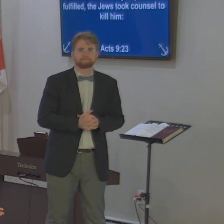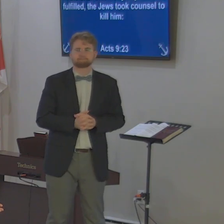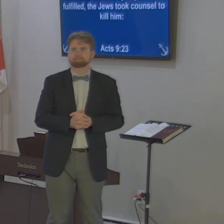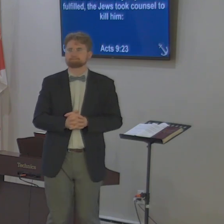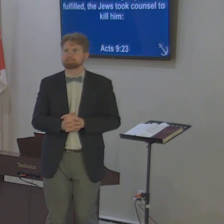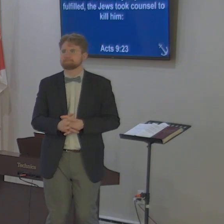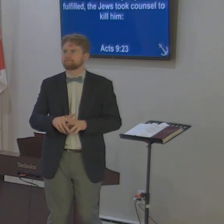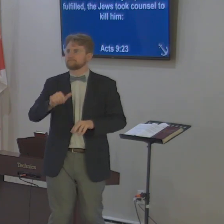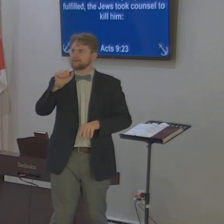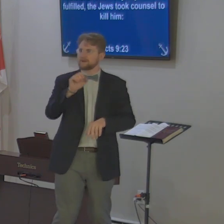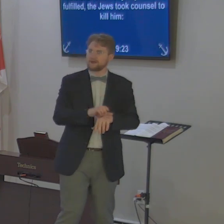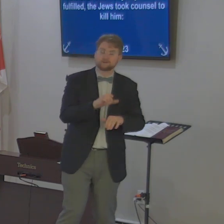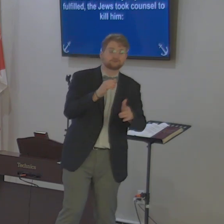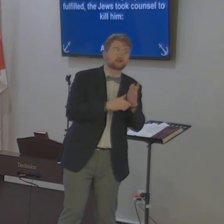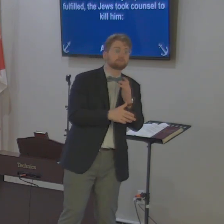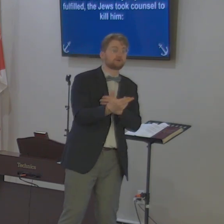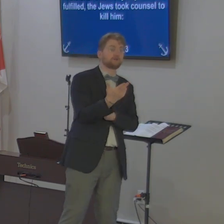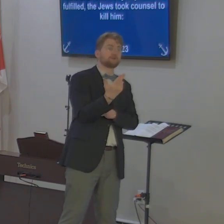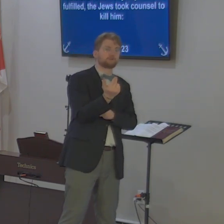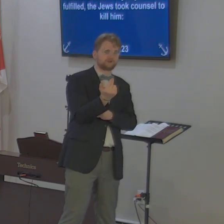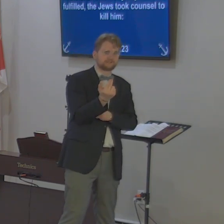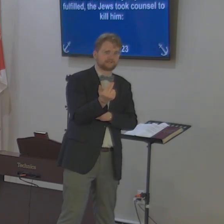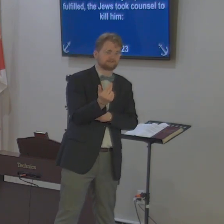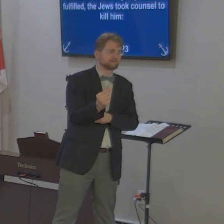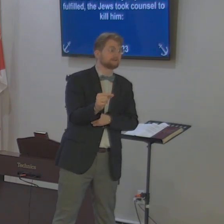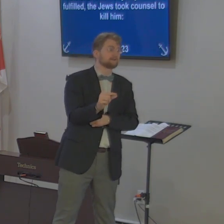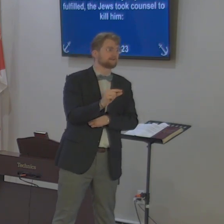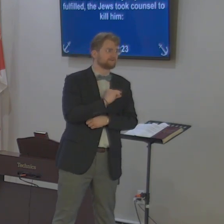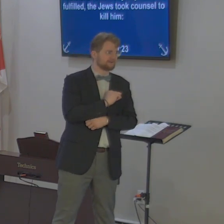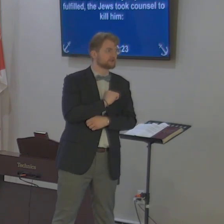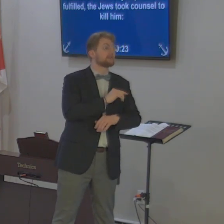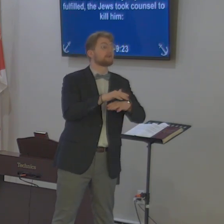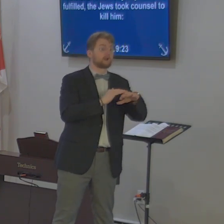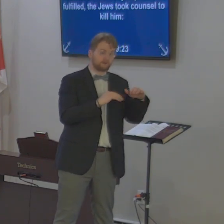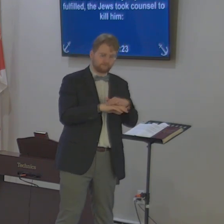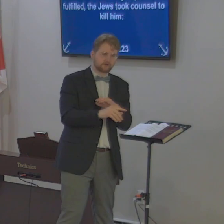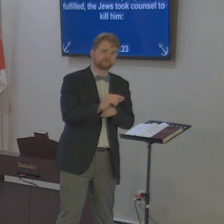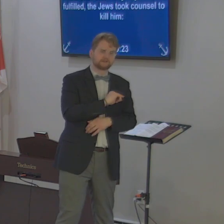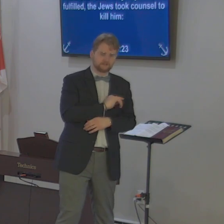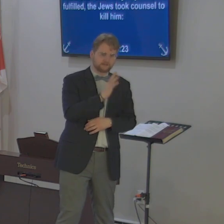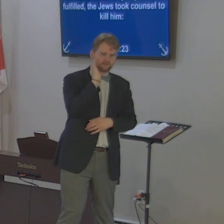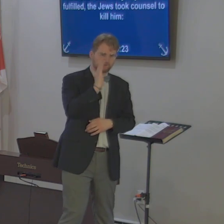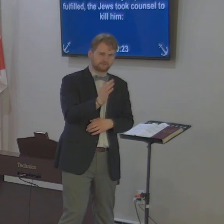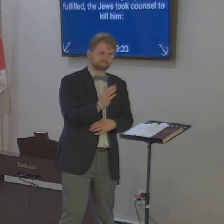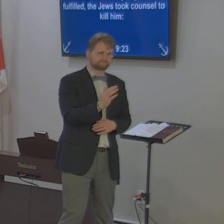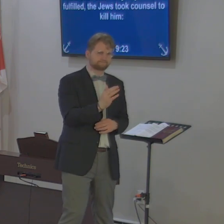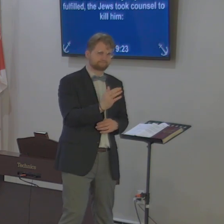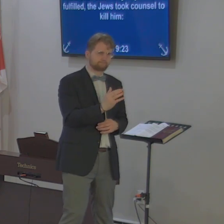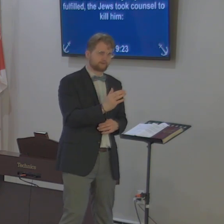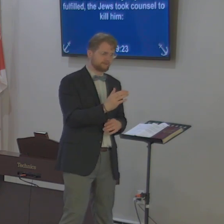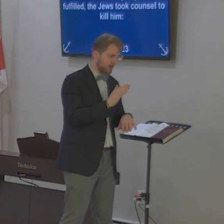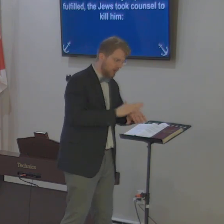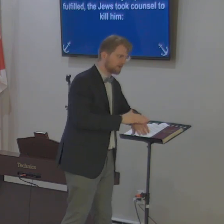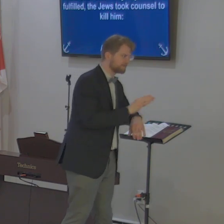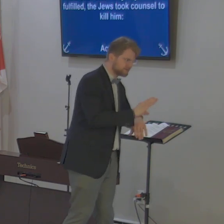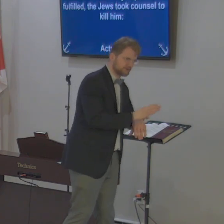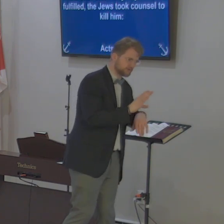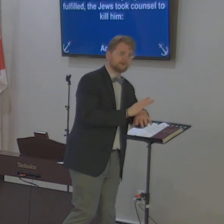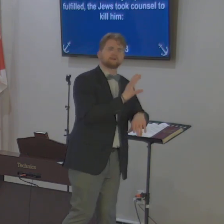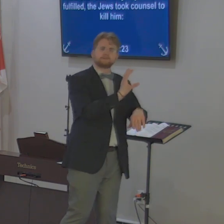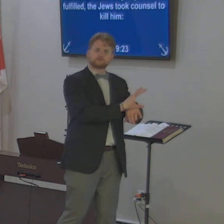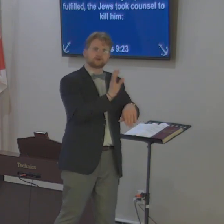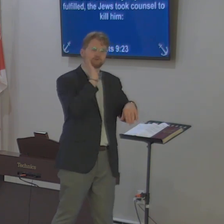Acts chapter 13, the conviction, the comfort of conviction would fall upon the church. And the church